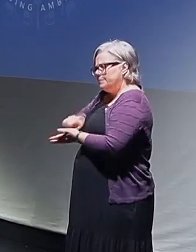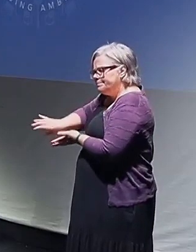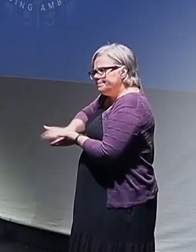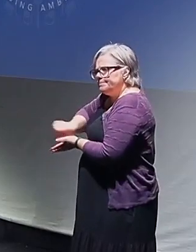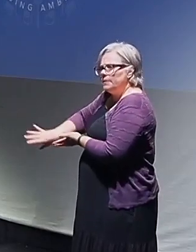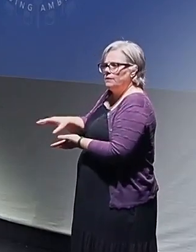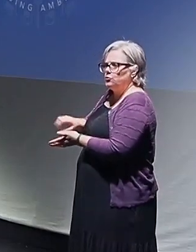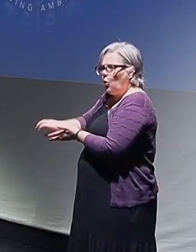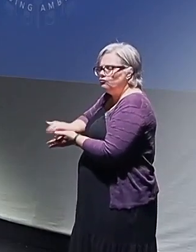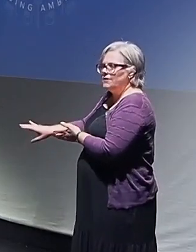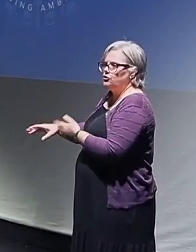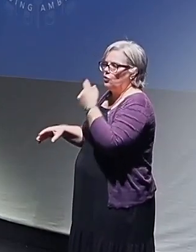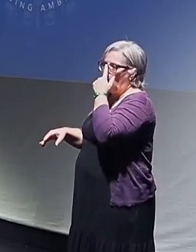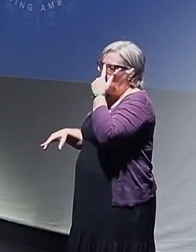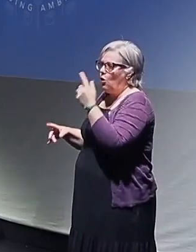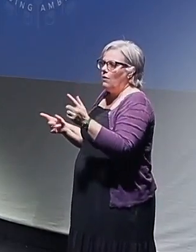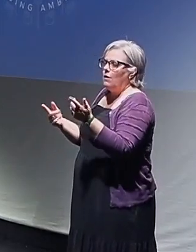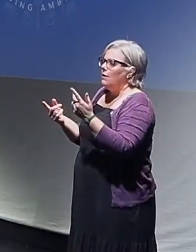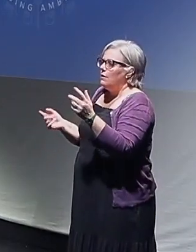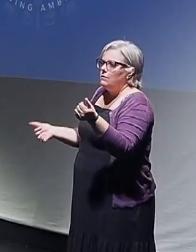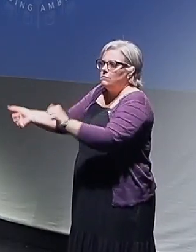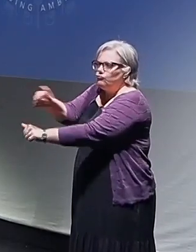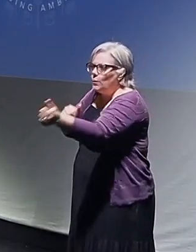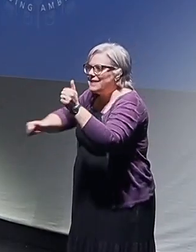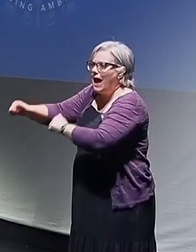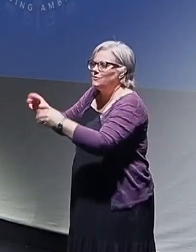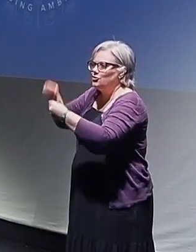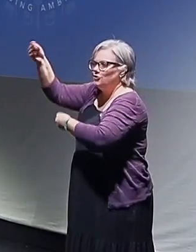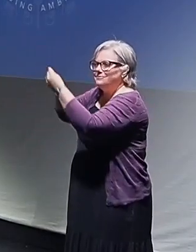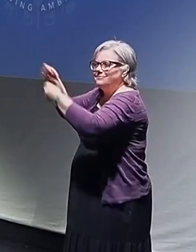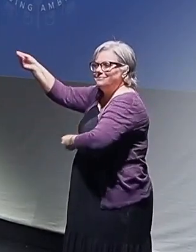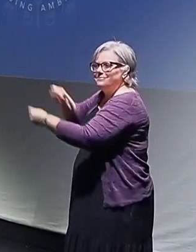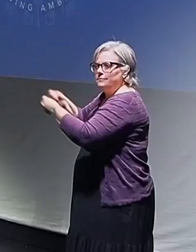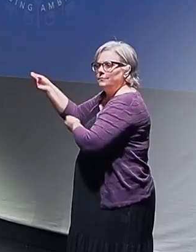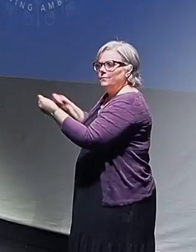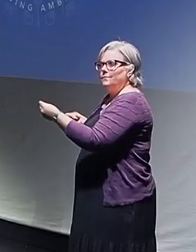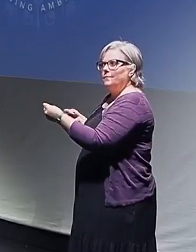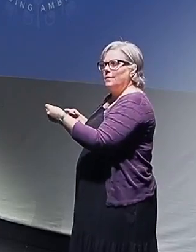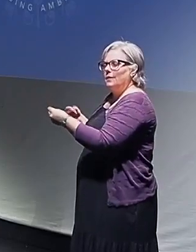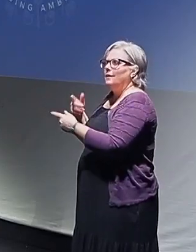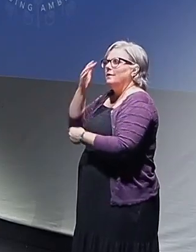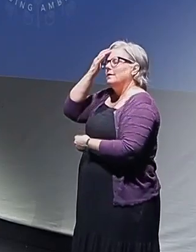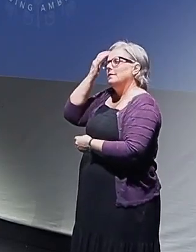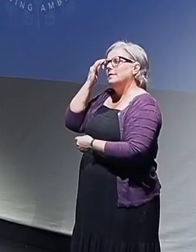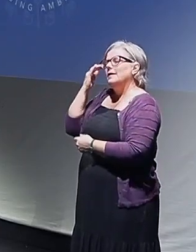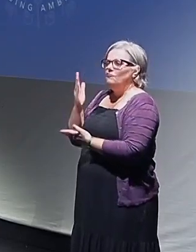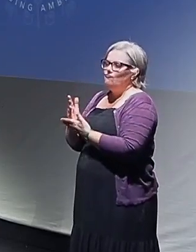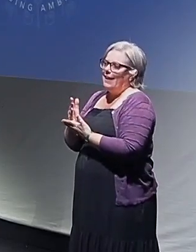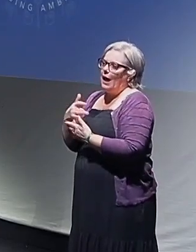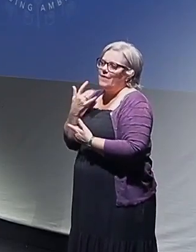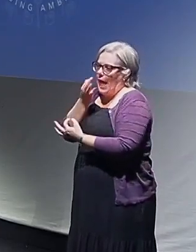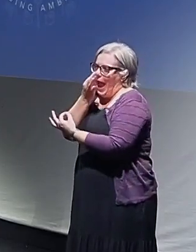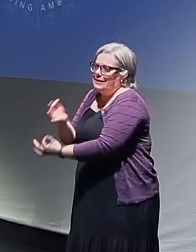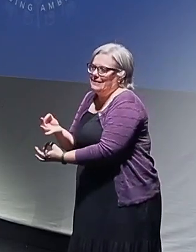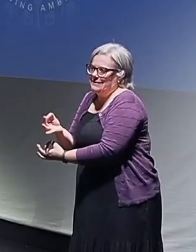or, you know, the term is rotates, you bring stuff in and out, and it's kind of, I'm an addict for it. It's